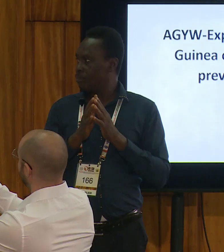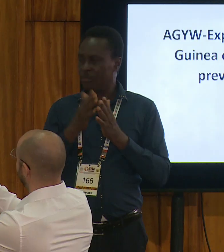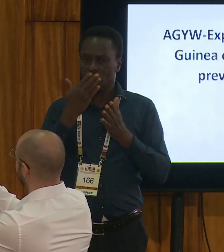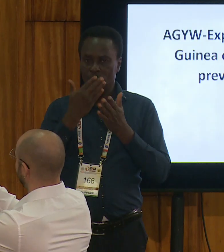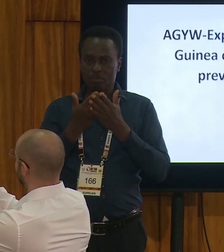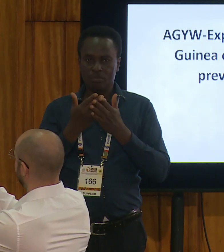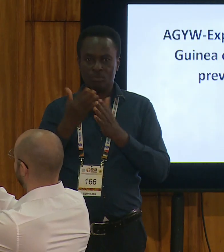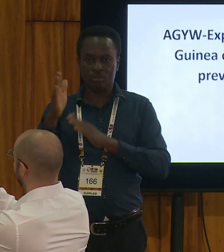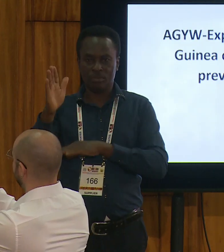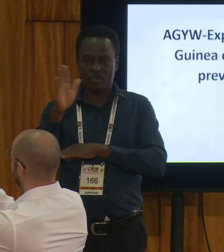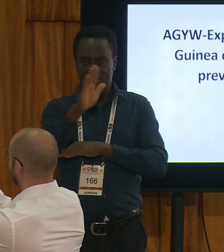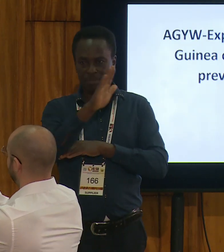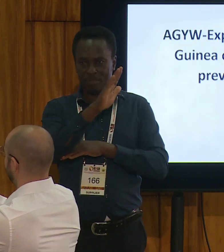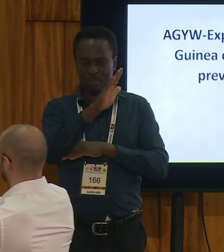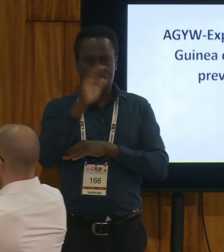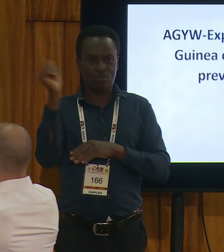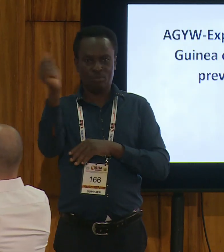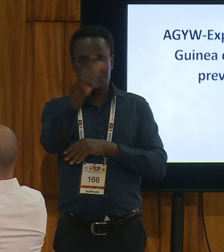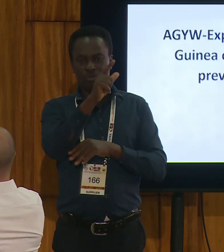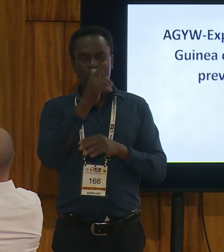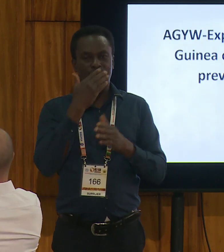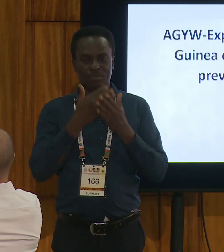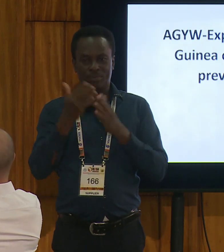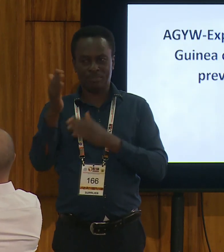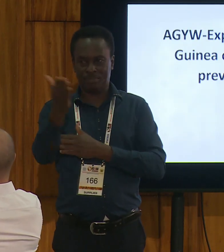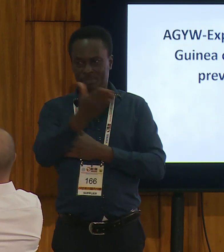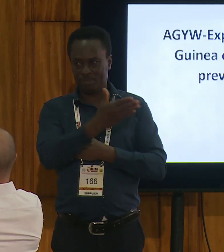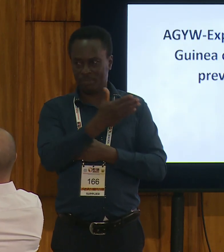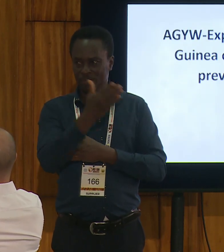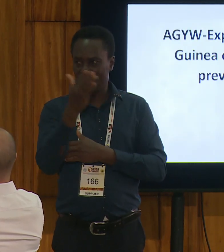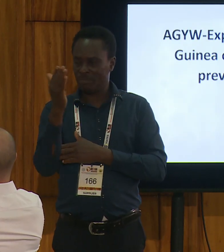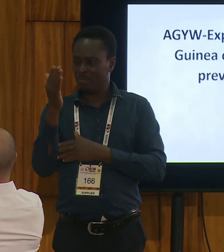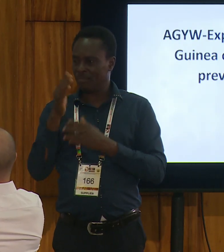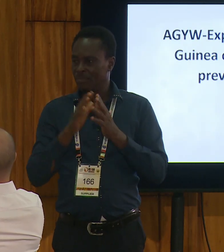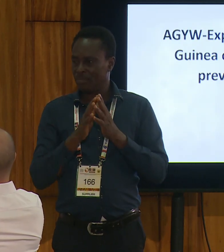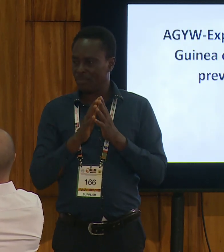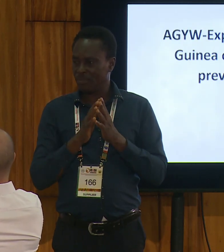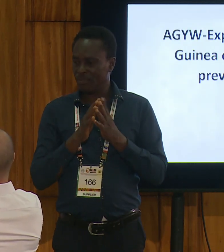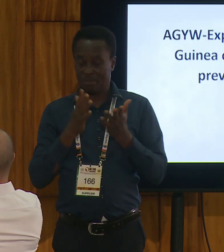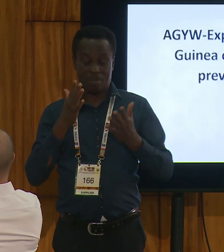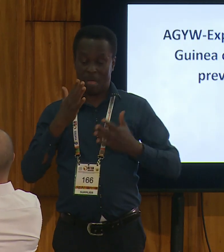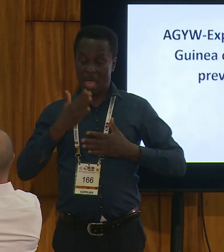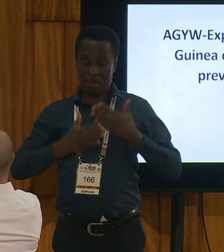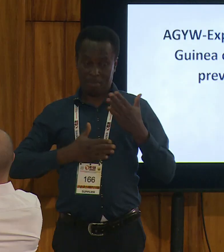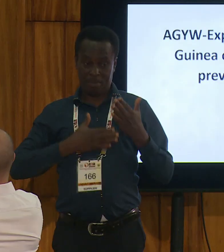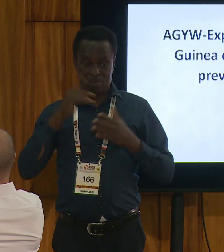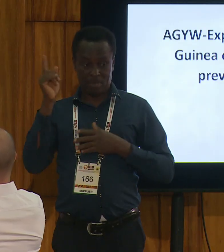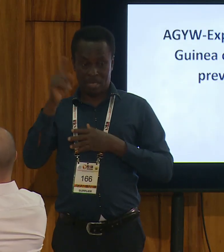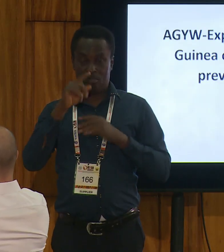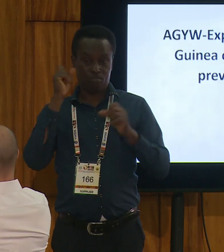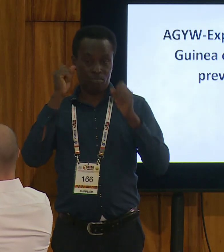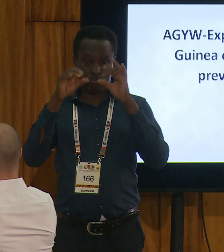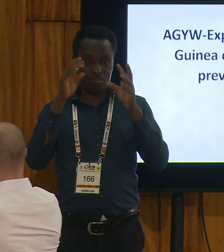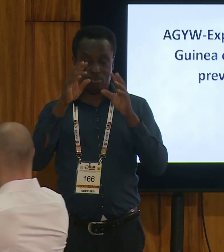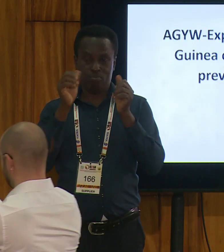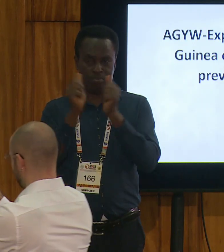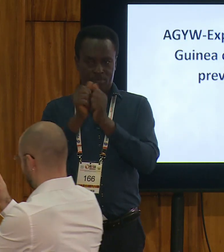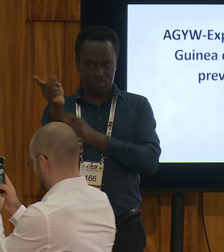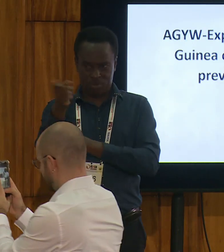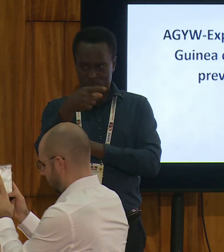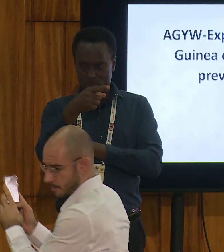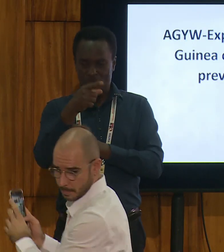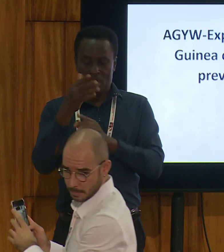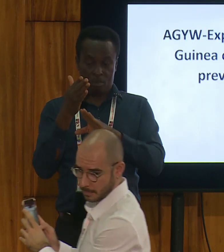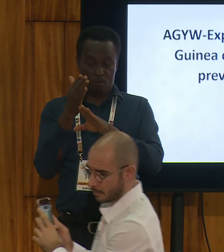Bonjour. Bonjour à tout le monde. Okay, je suis très heureux de prendre la parole aujourd'hui devant vous afin de